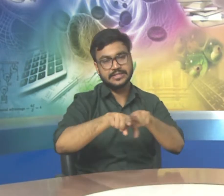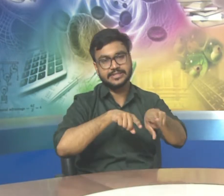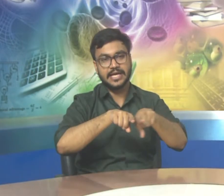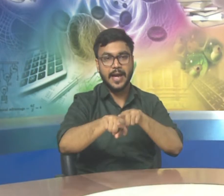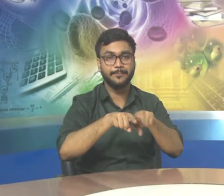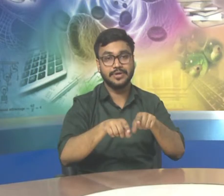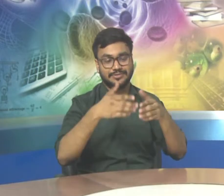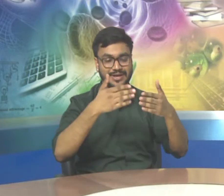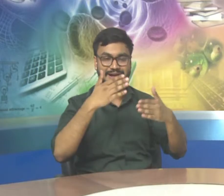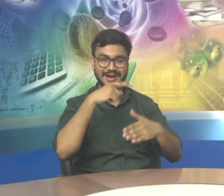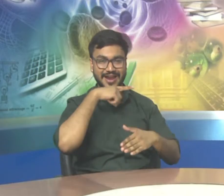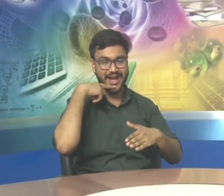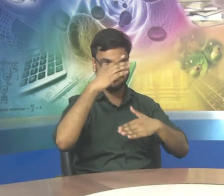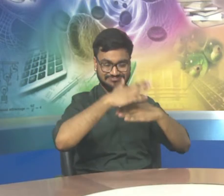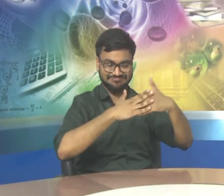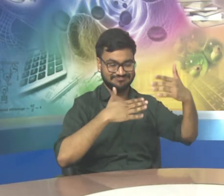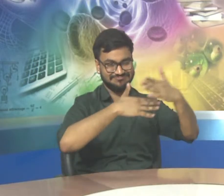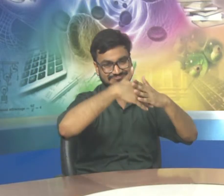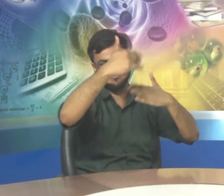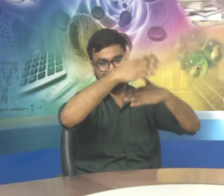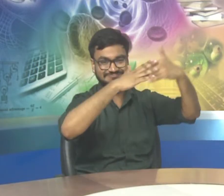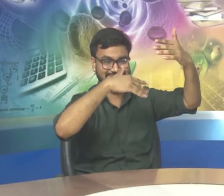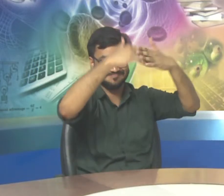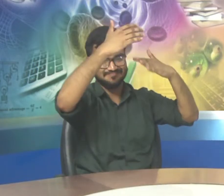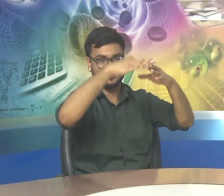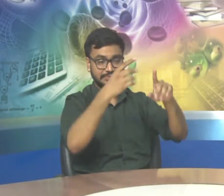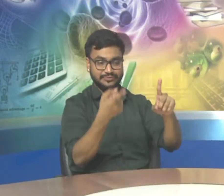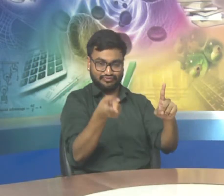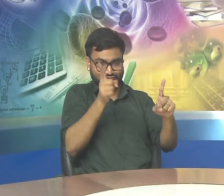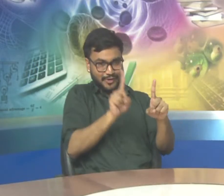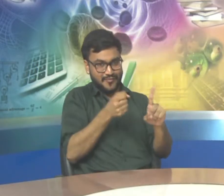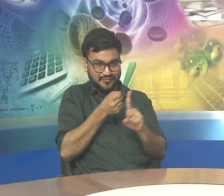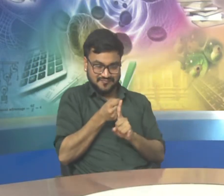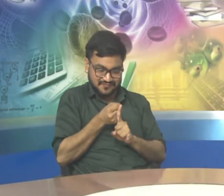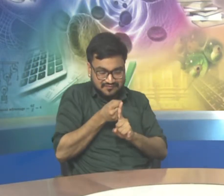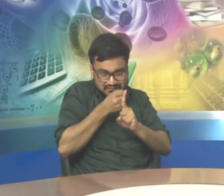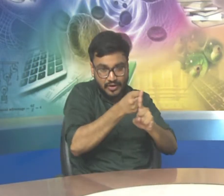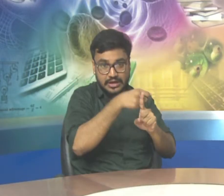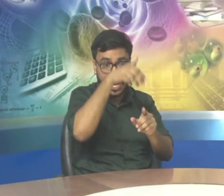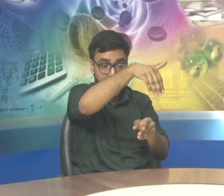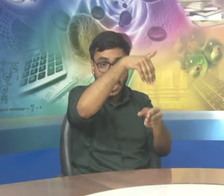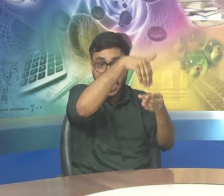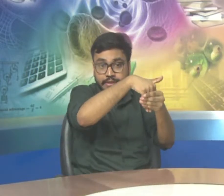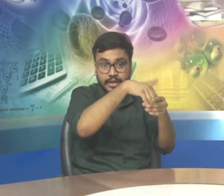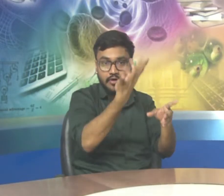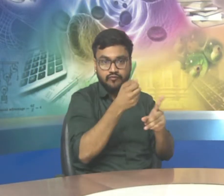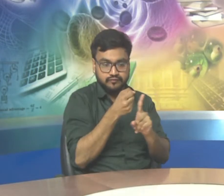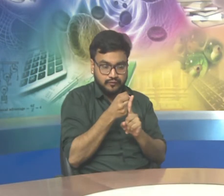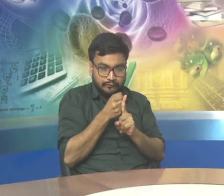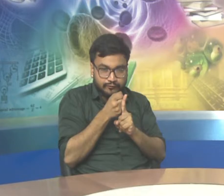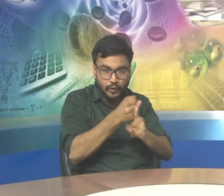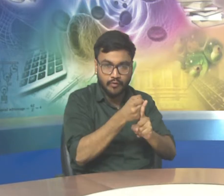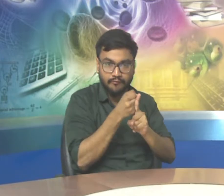move, then work is 0. For example, pushing a wall does no